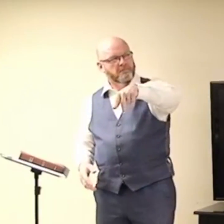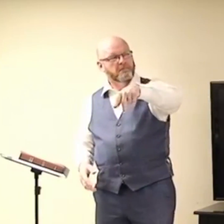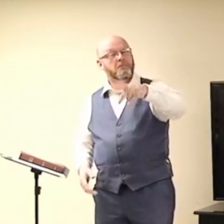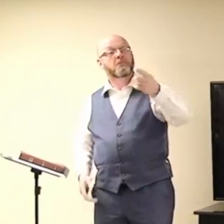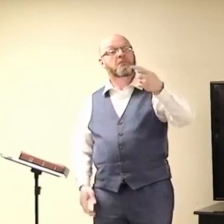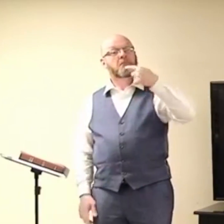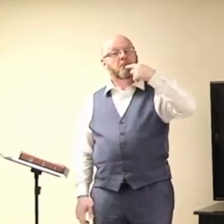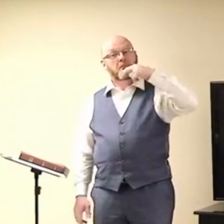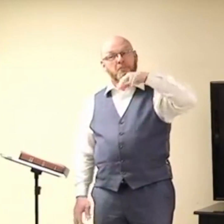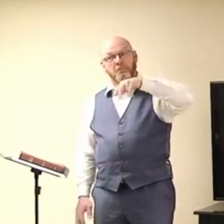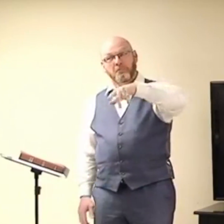Walking